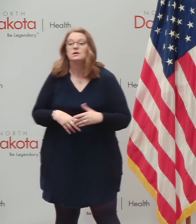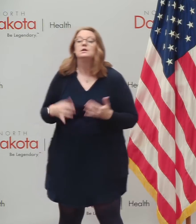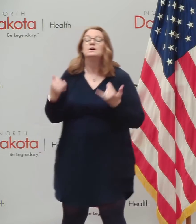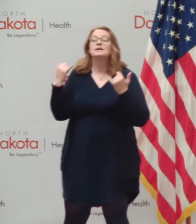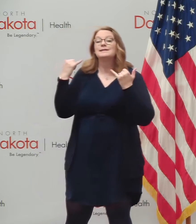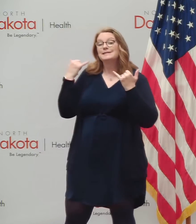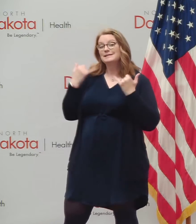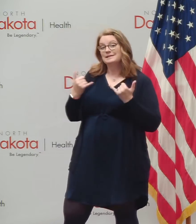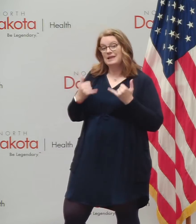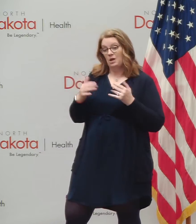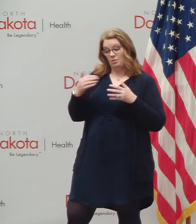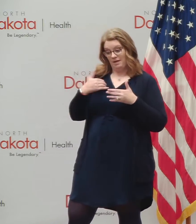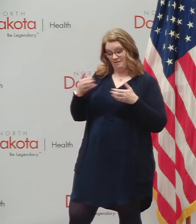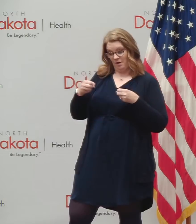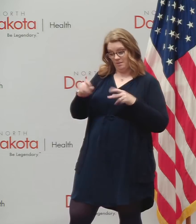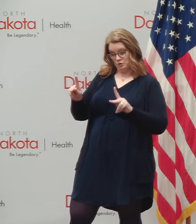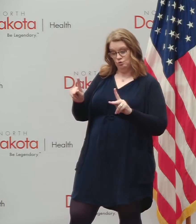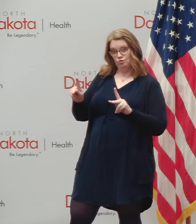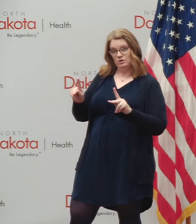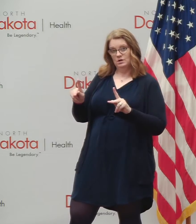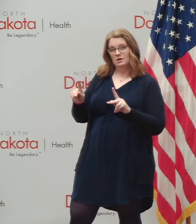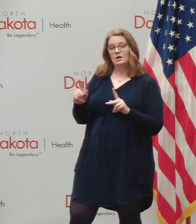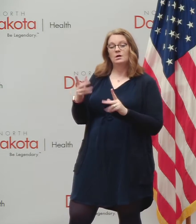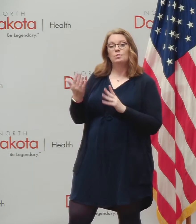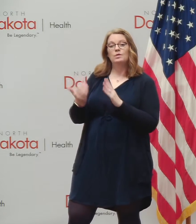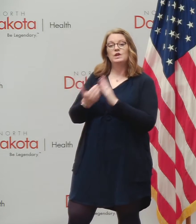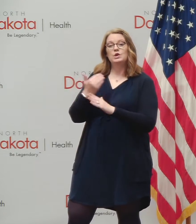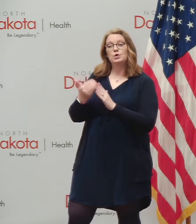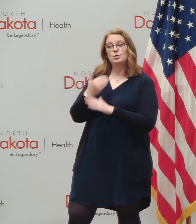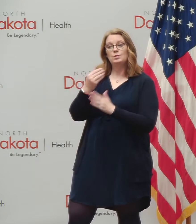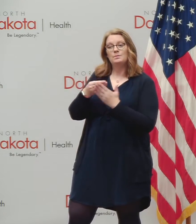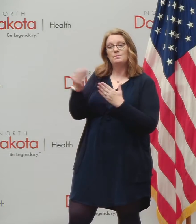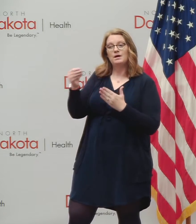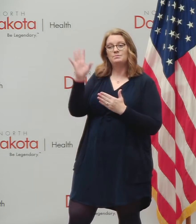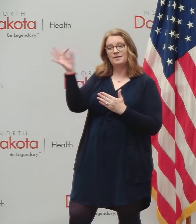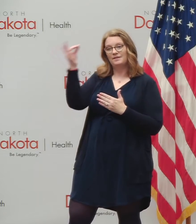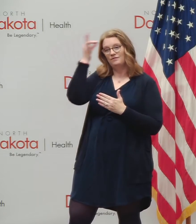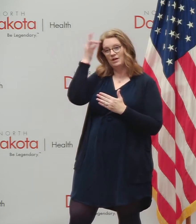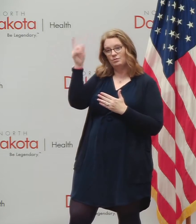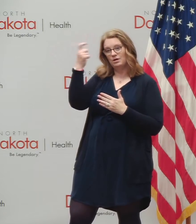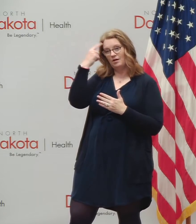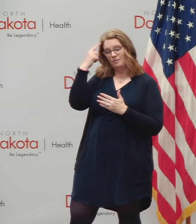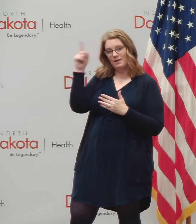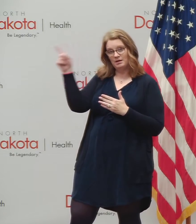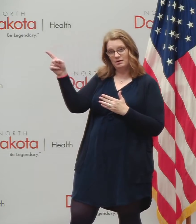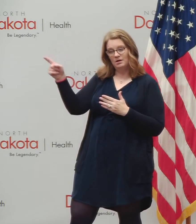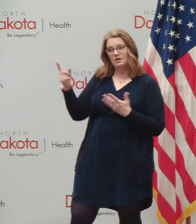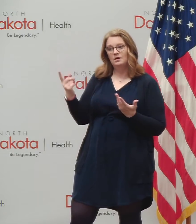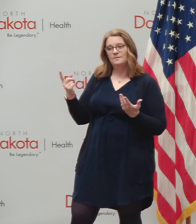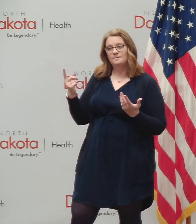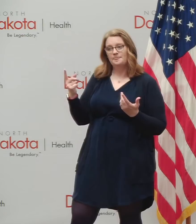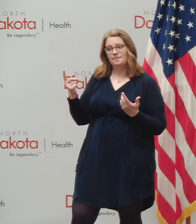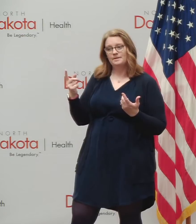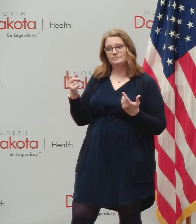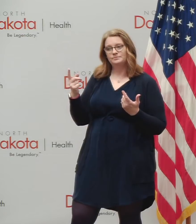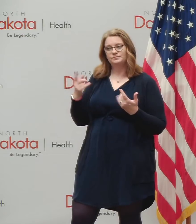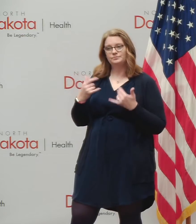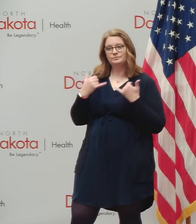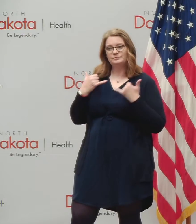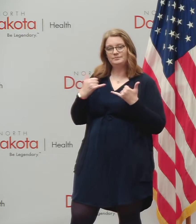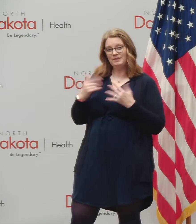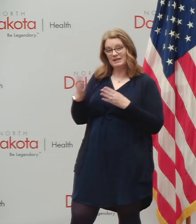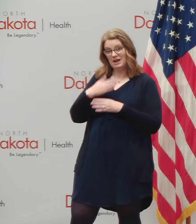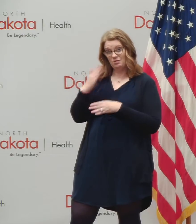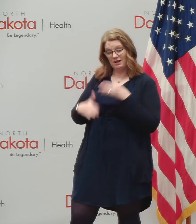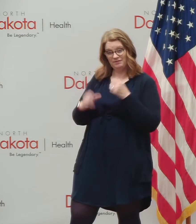opportunity here with the new purchase by the federal government, and they'll be, between now and the end of